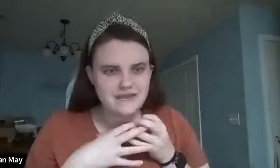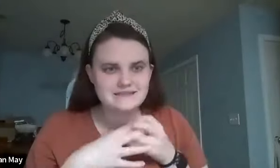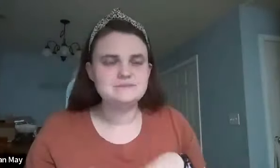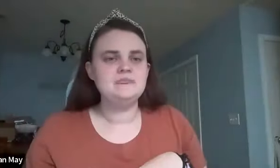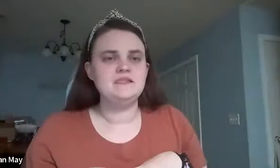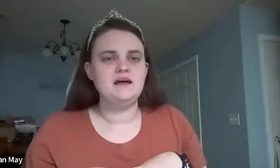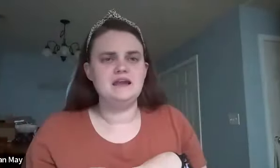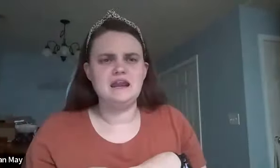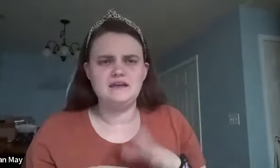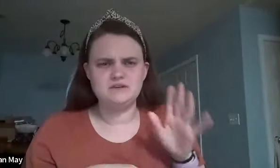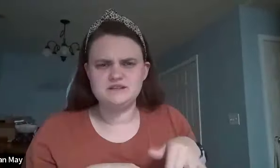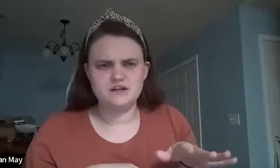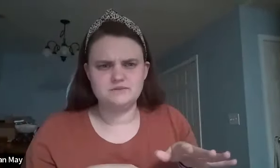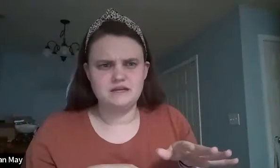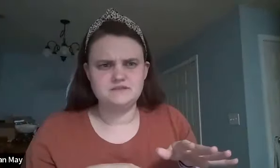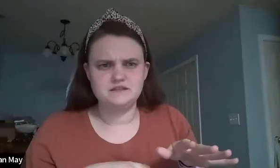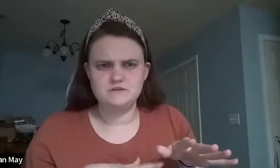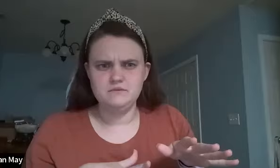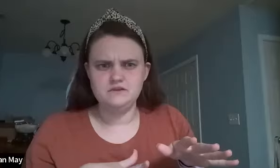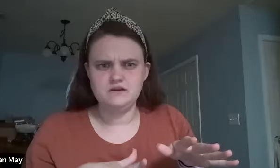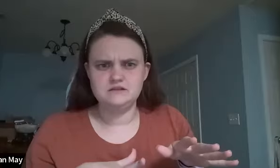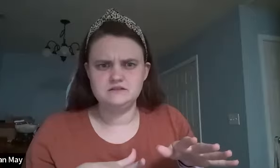face. Like, because I've talked about name signs, right, with you guys?